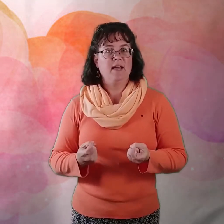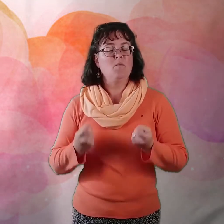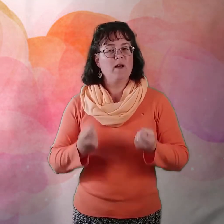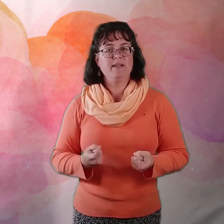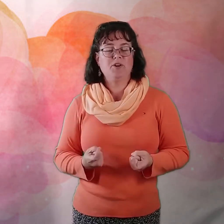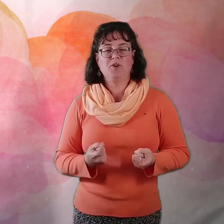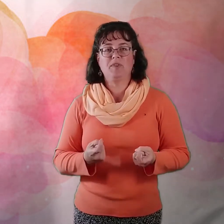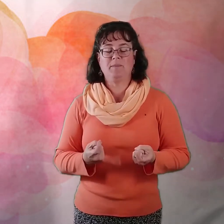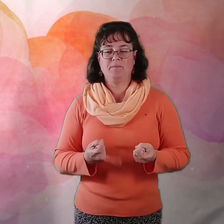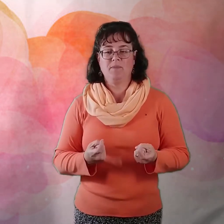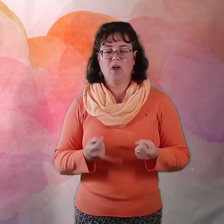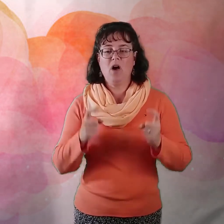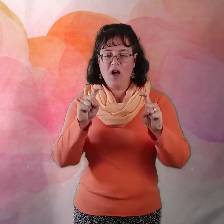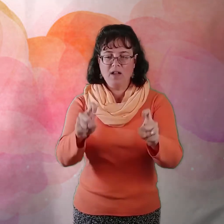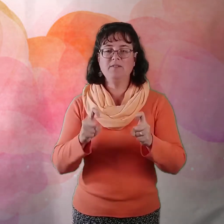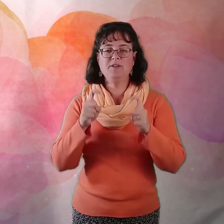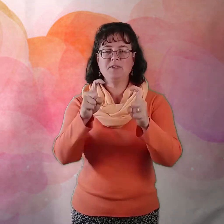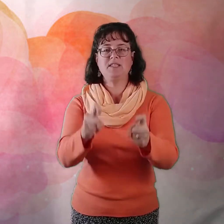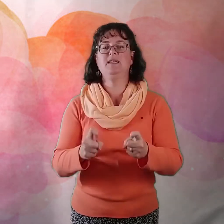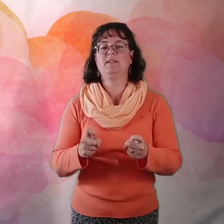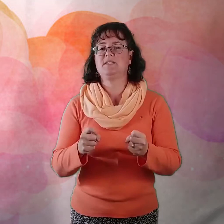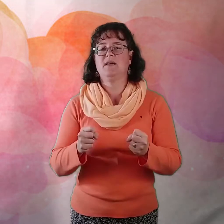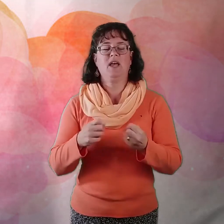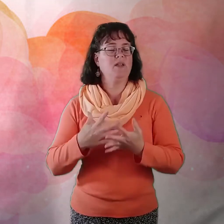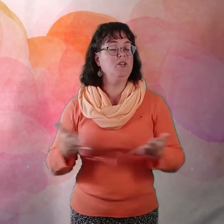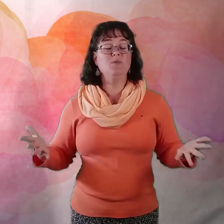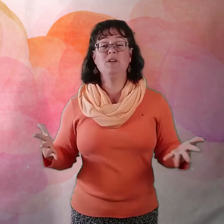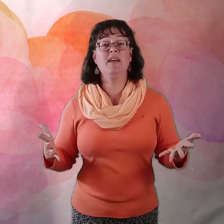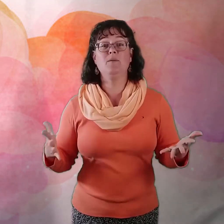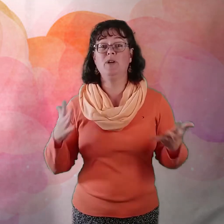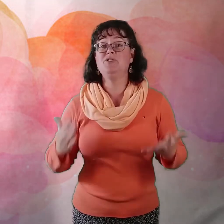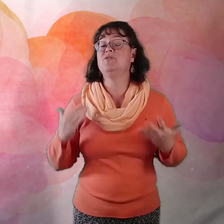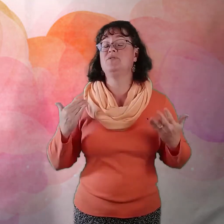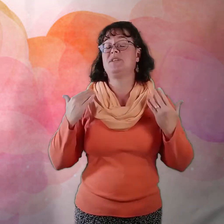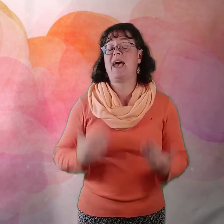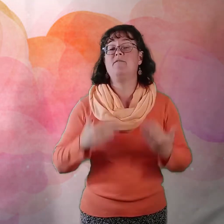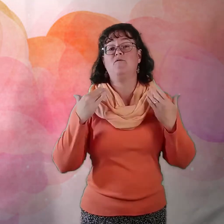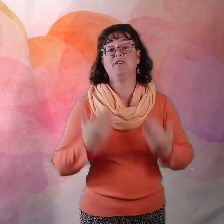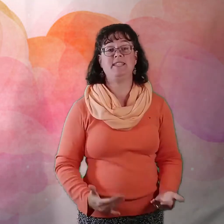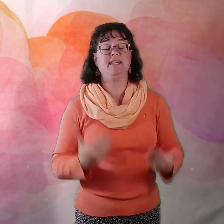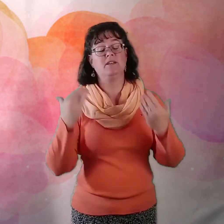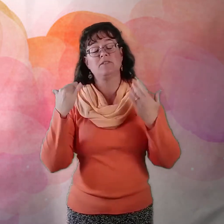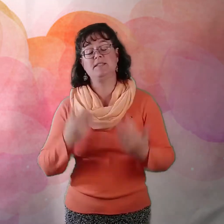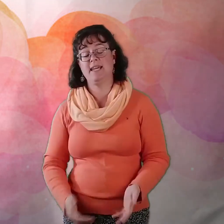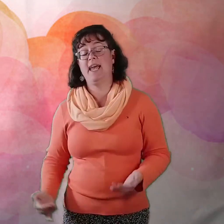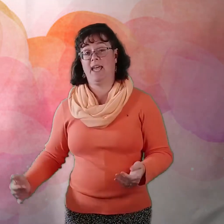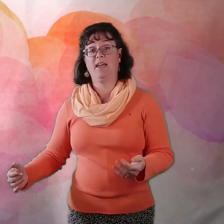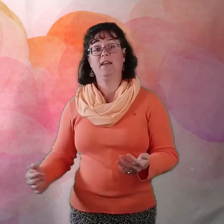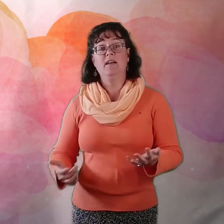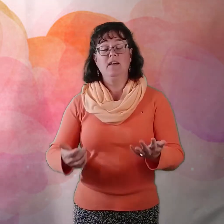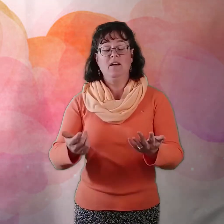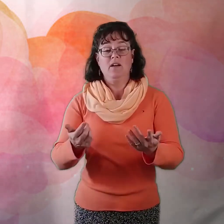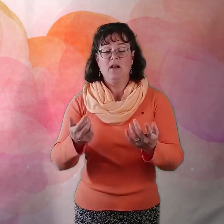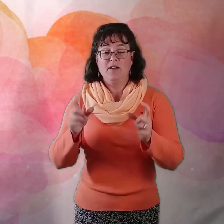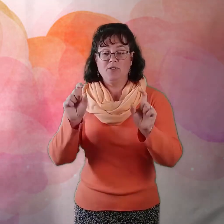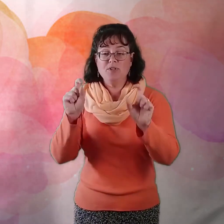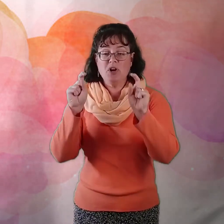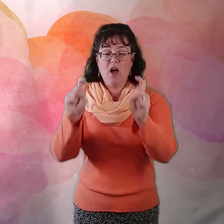and wanting to hurt them. All of those things. And you and I, we do those every single day. Those are